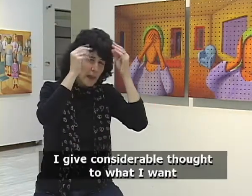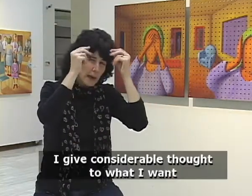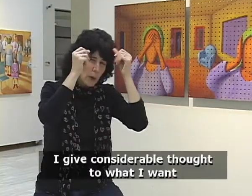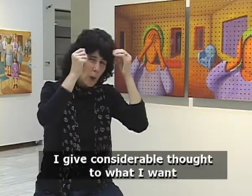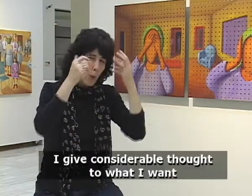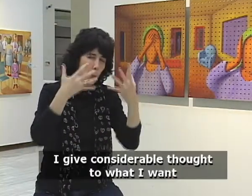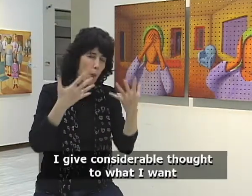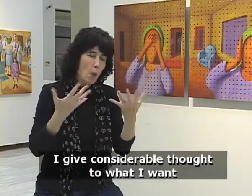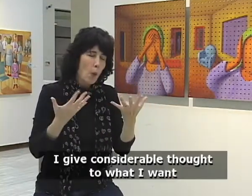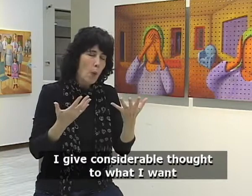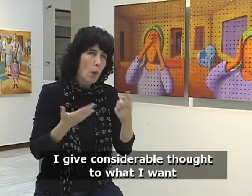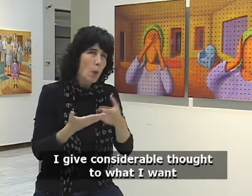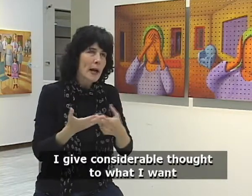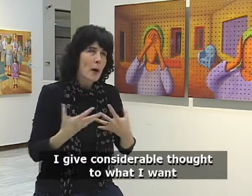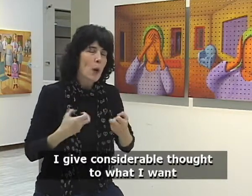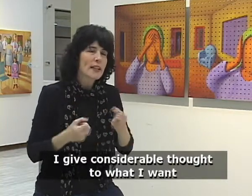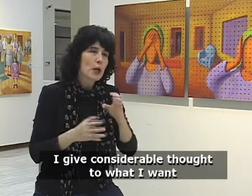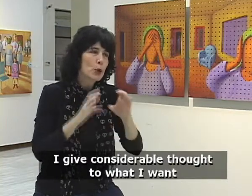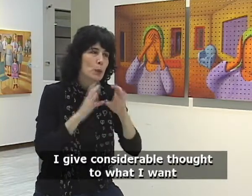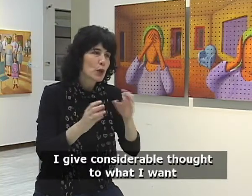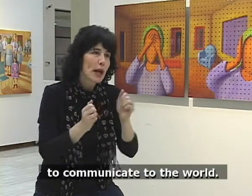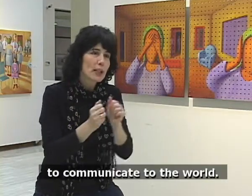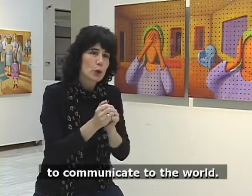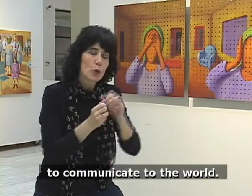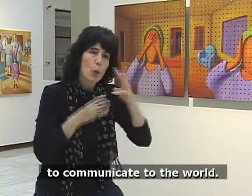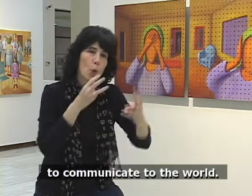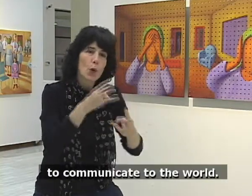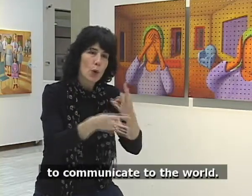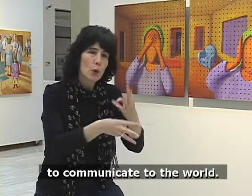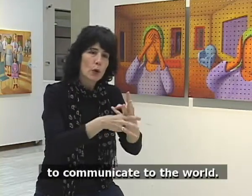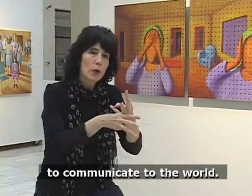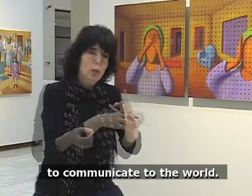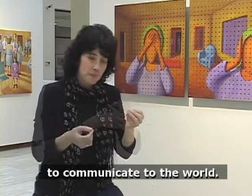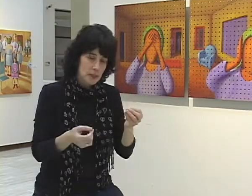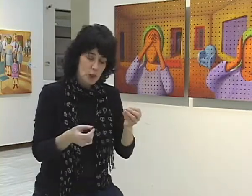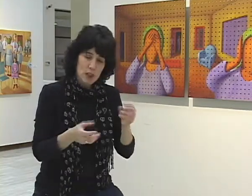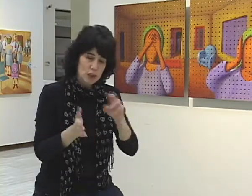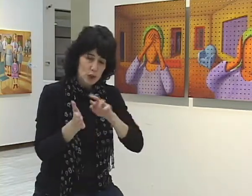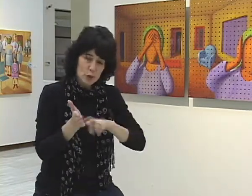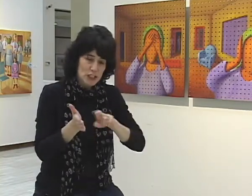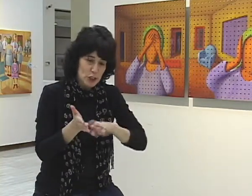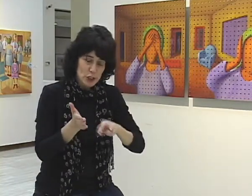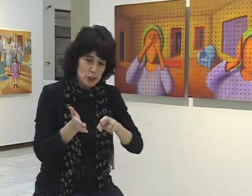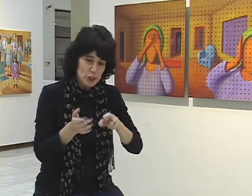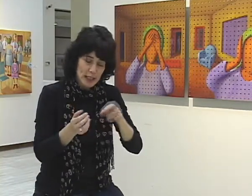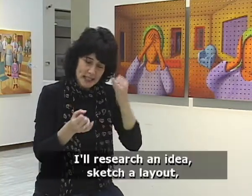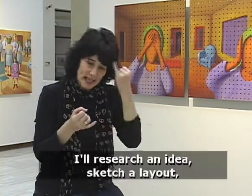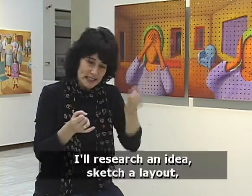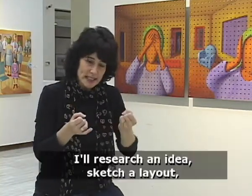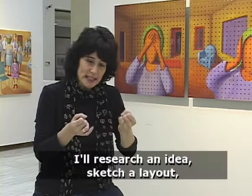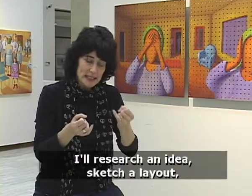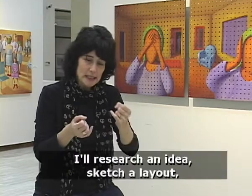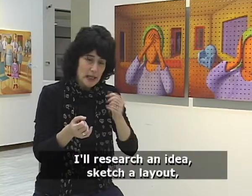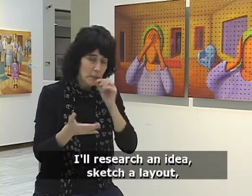I give considerable thought to what I want to communicate to the world. I'll research an